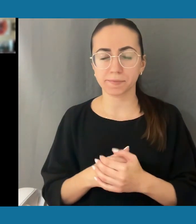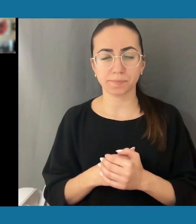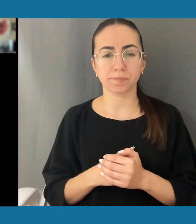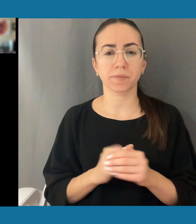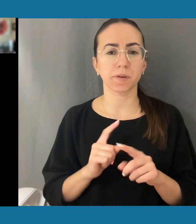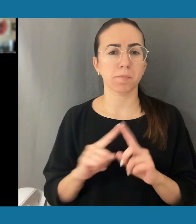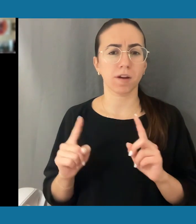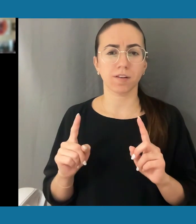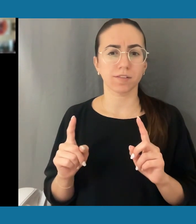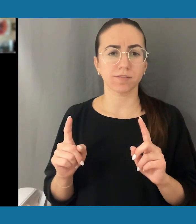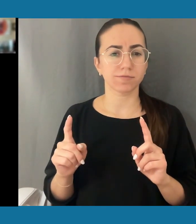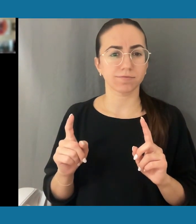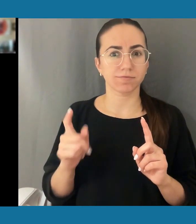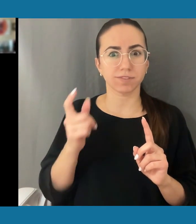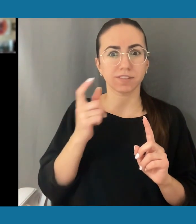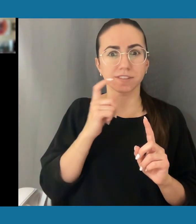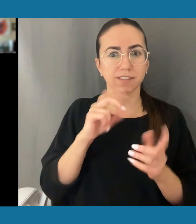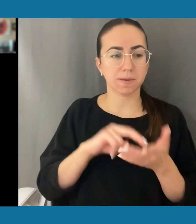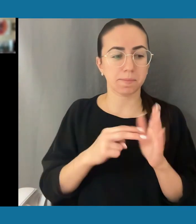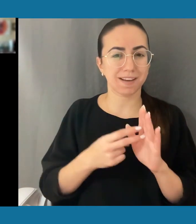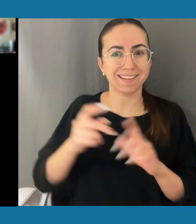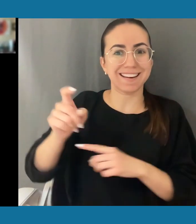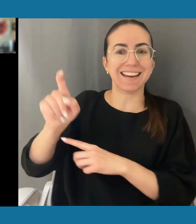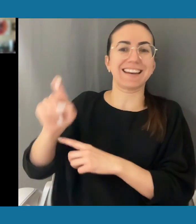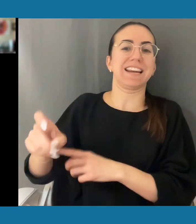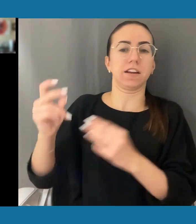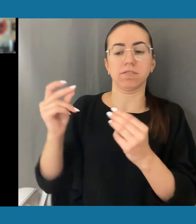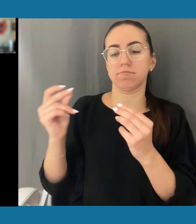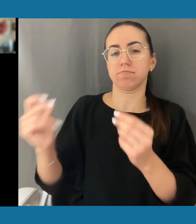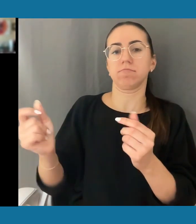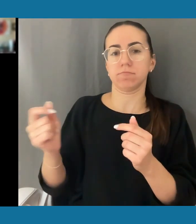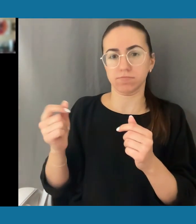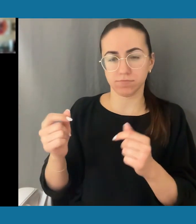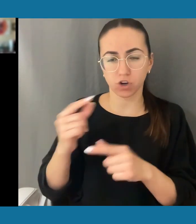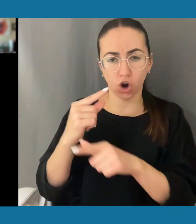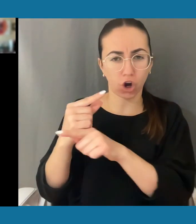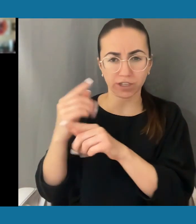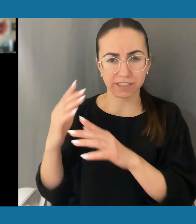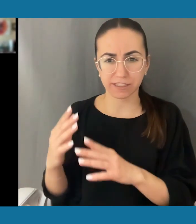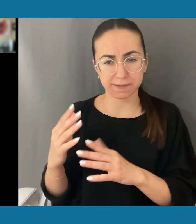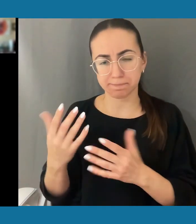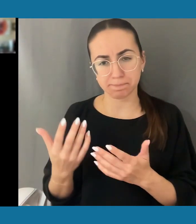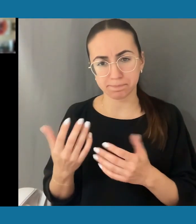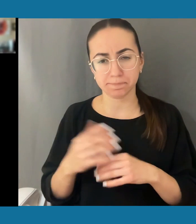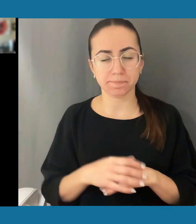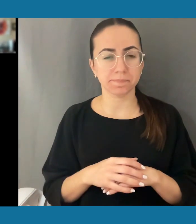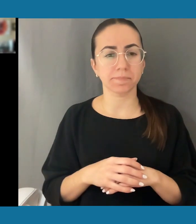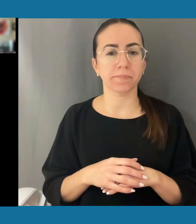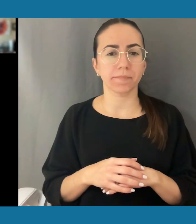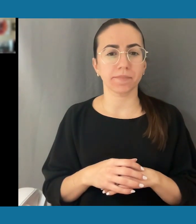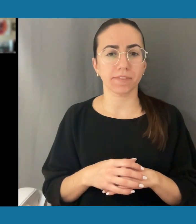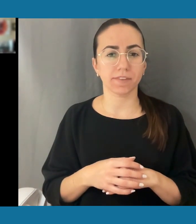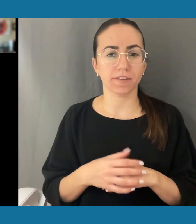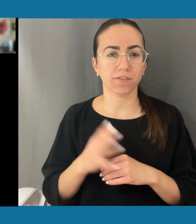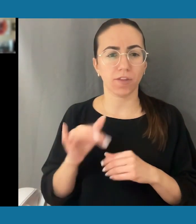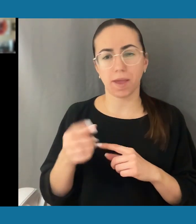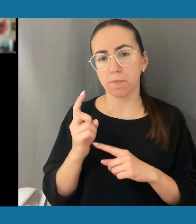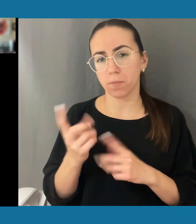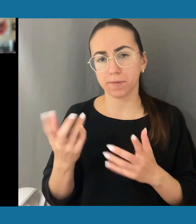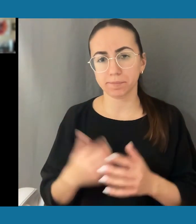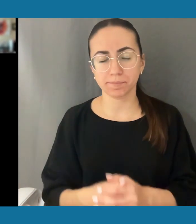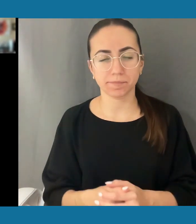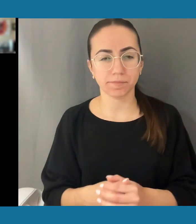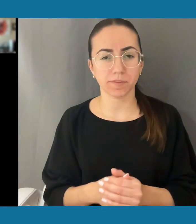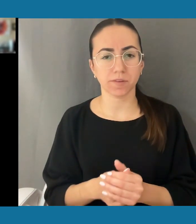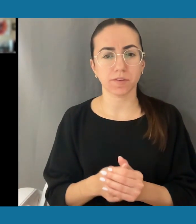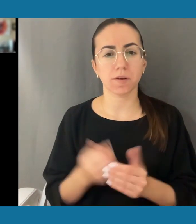there isn't necessarily the need to start immediately out of the gate with a guardianship. And in this instance, SDM would probably